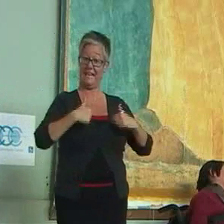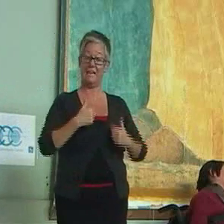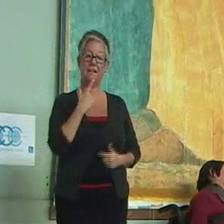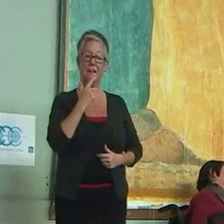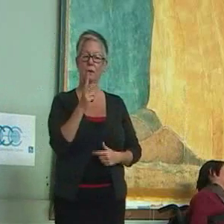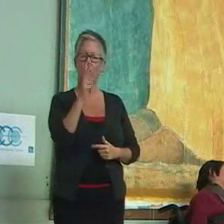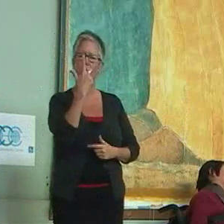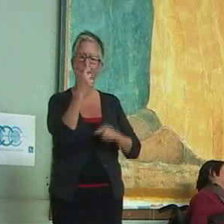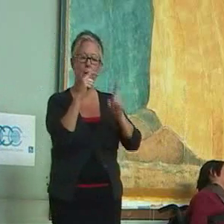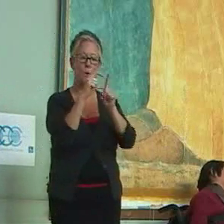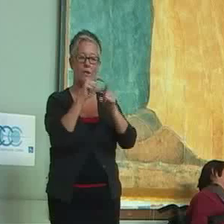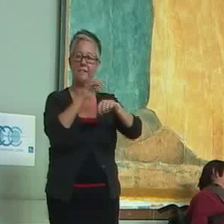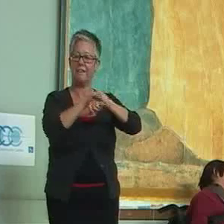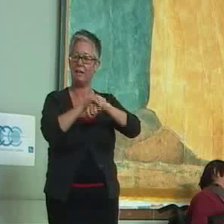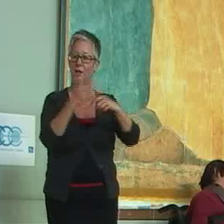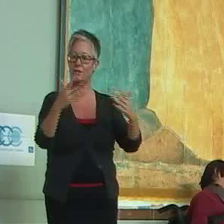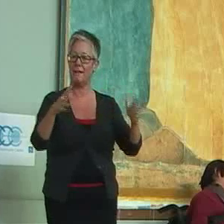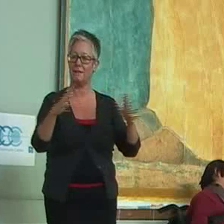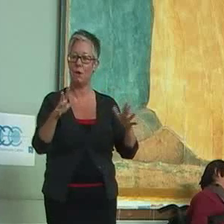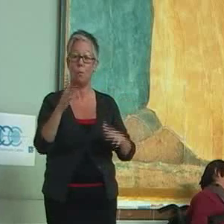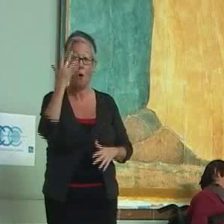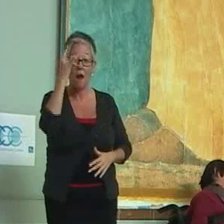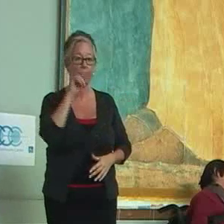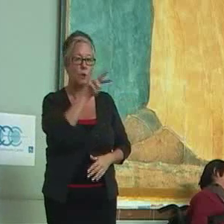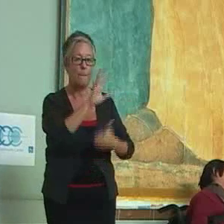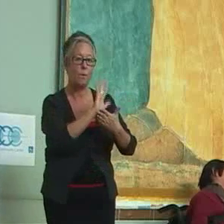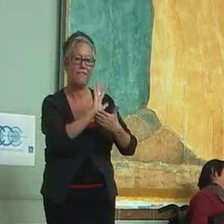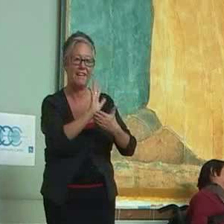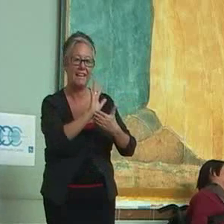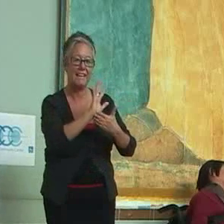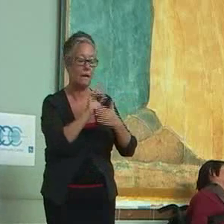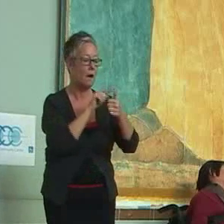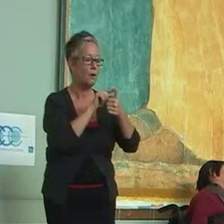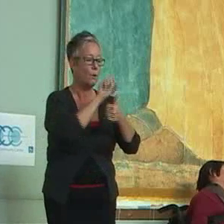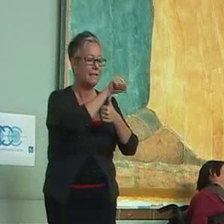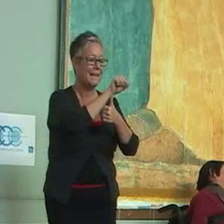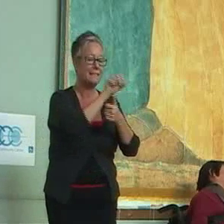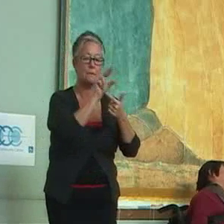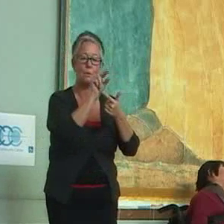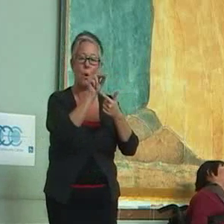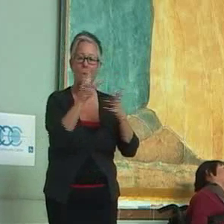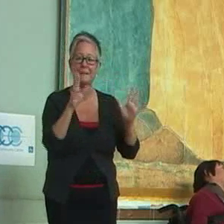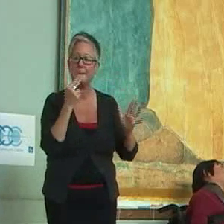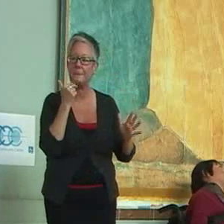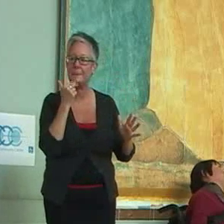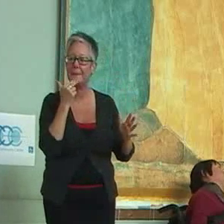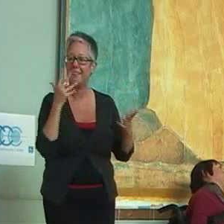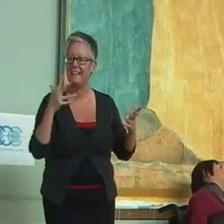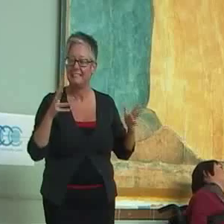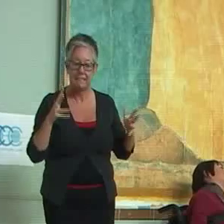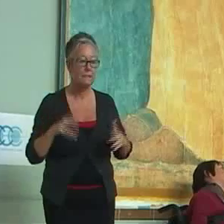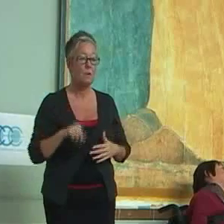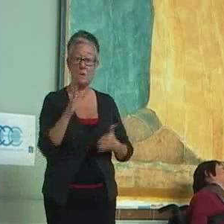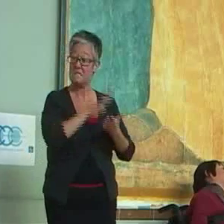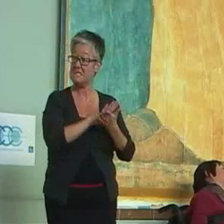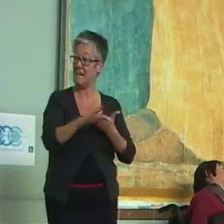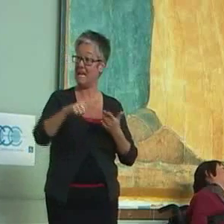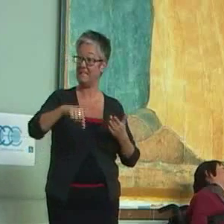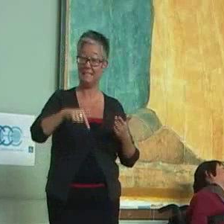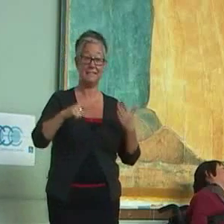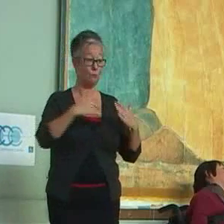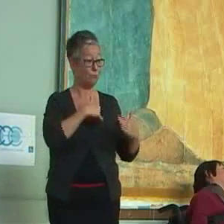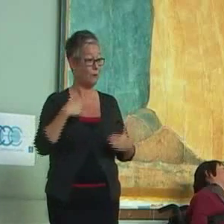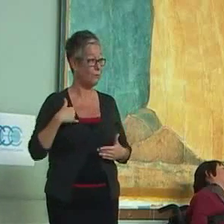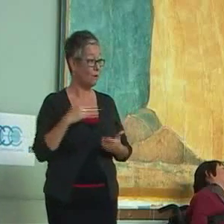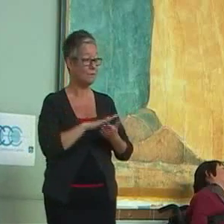came to Canada because I've seen them in the movies, yeah and no. And I think we have a very nice city in Toronto, even though like